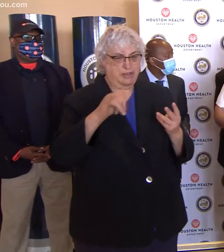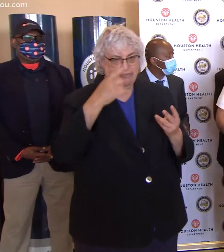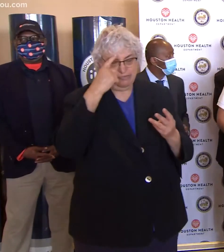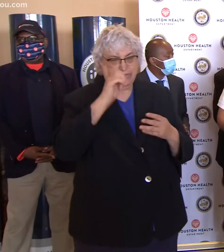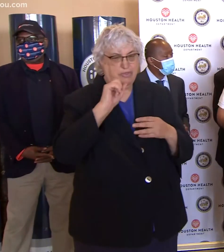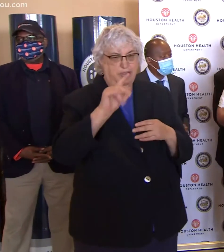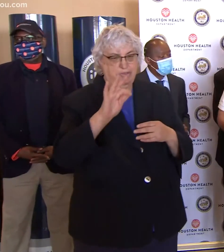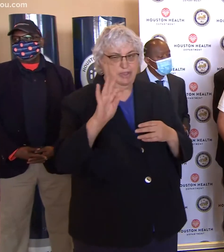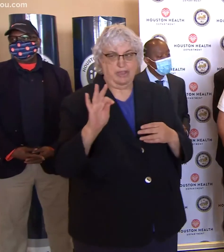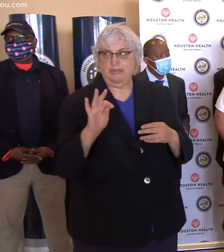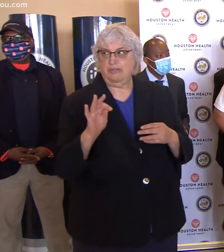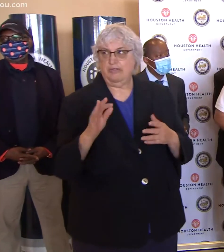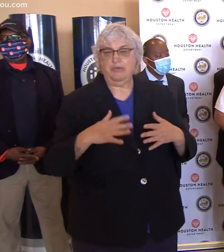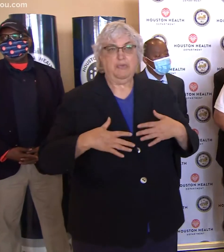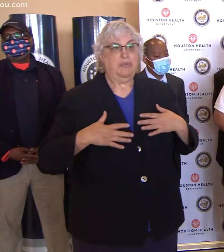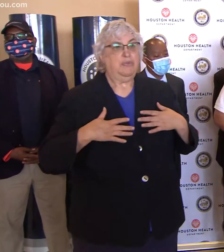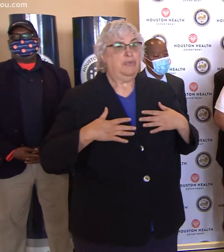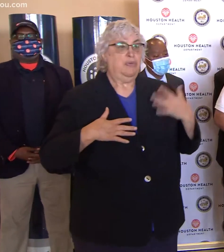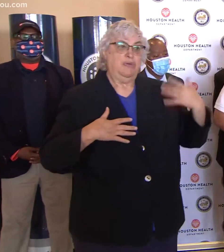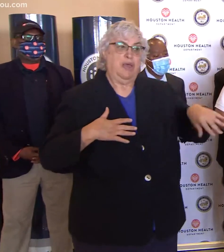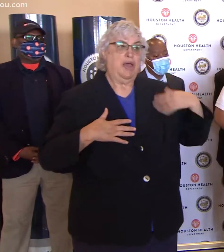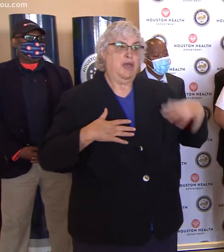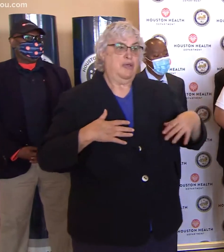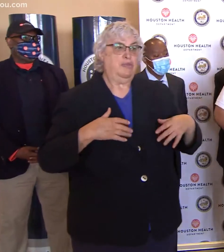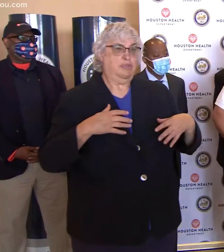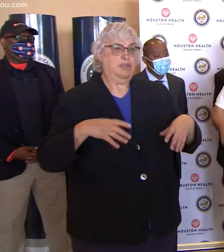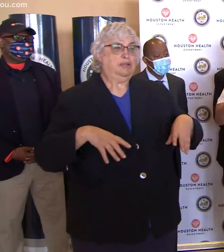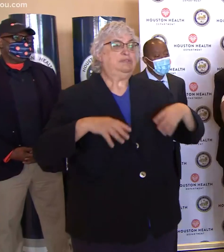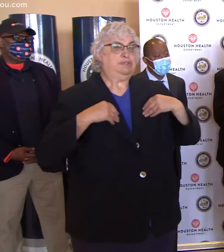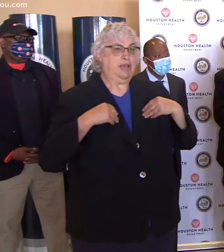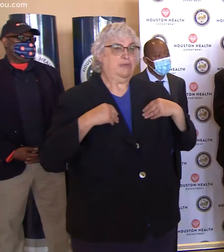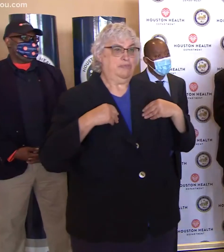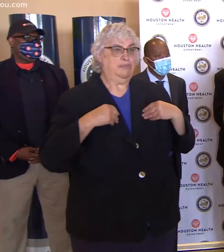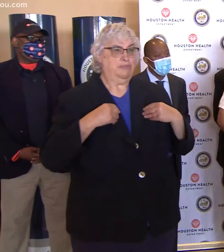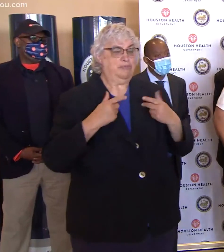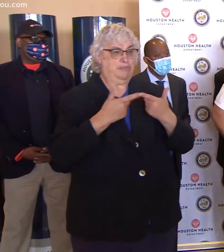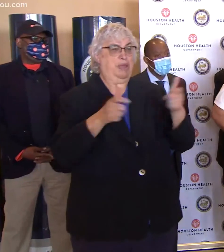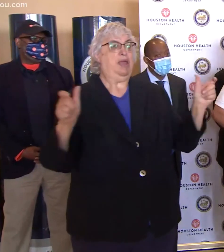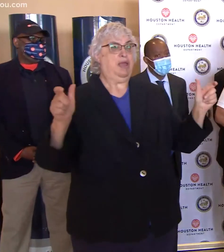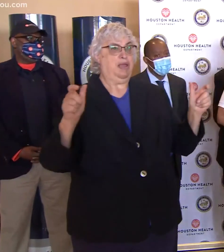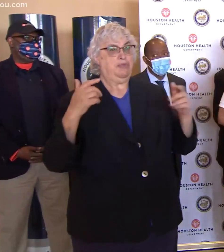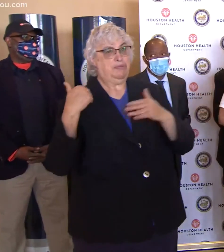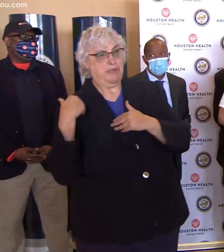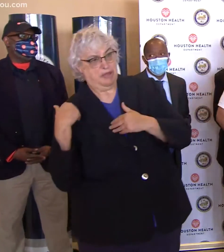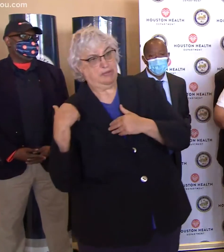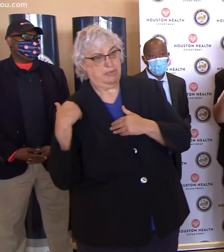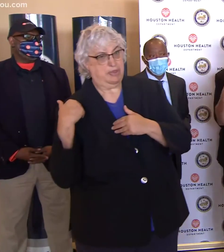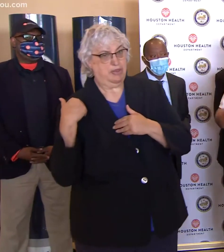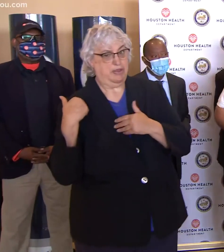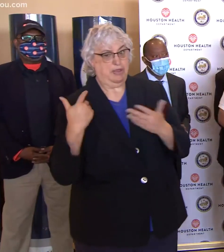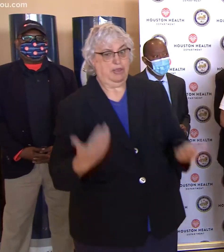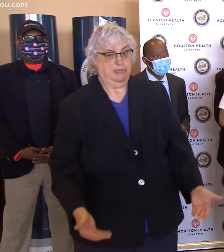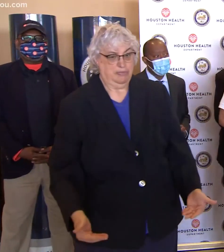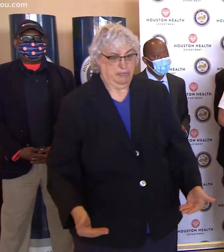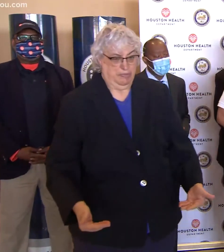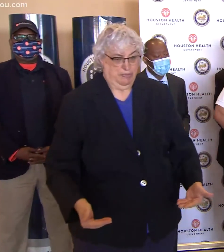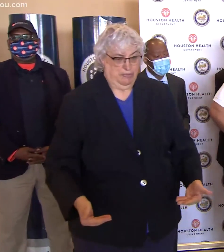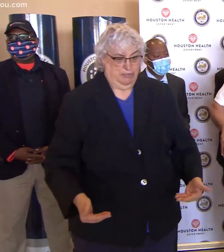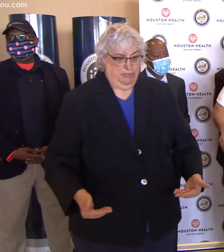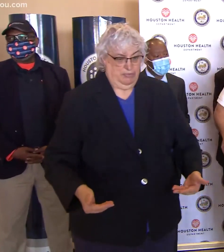an incredible lift that they are undertaking. We have incredible demand out here in this community, and they